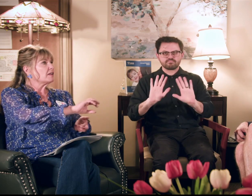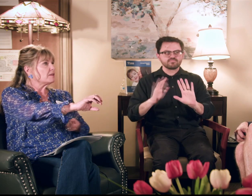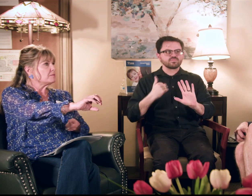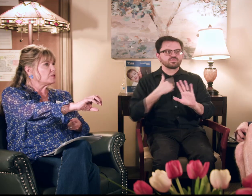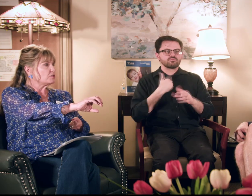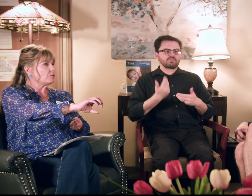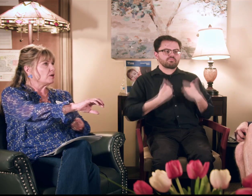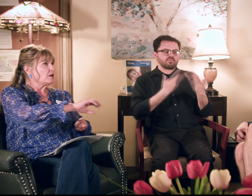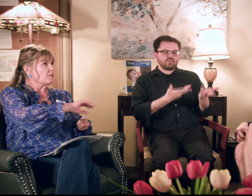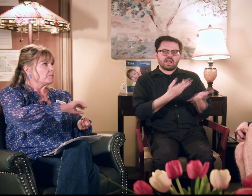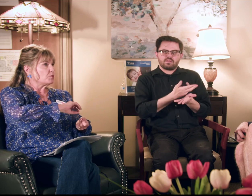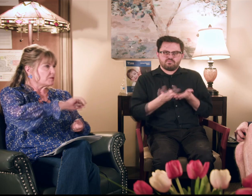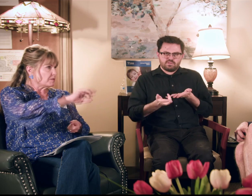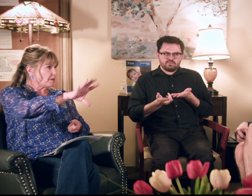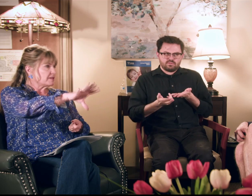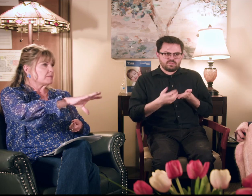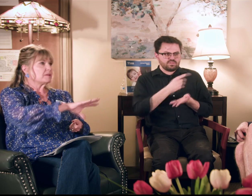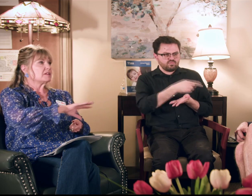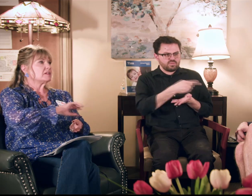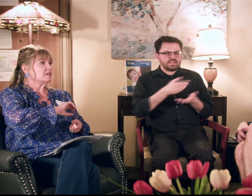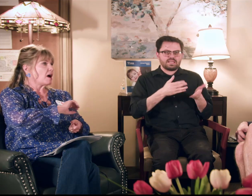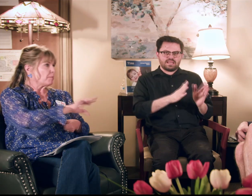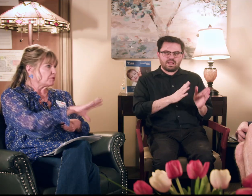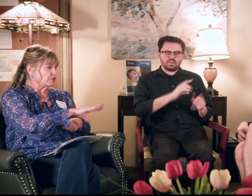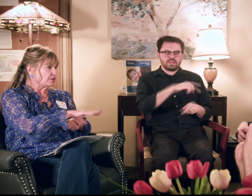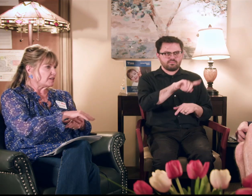to connect them to doors of